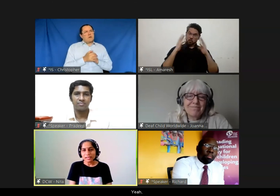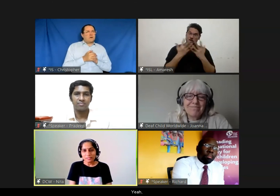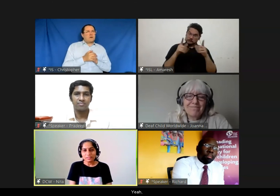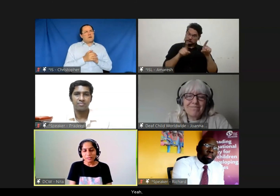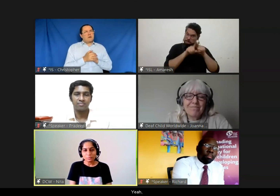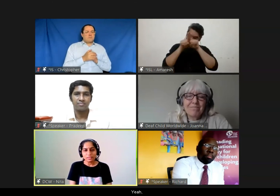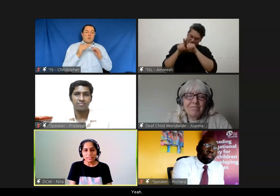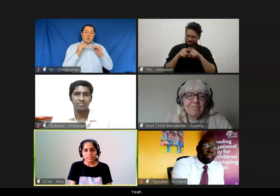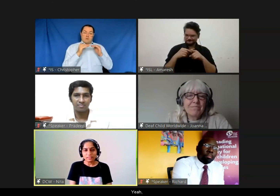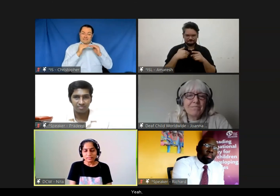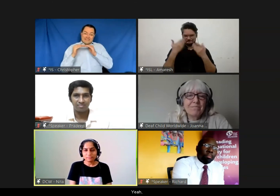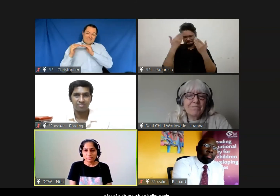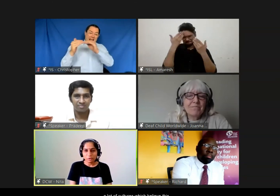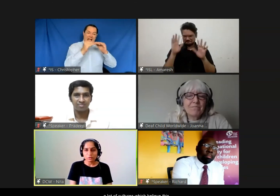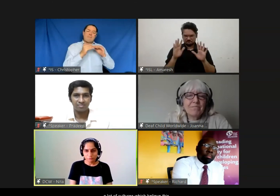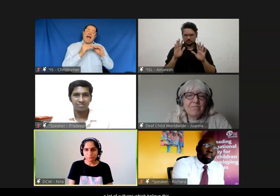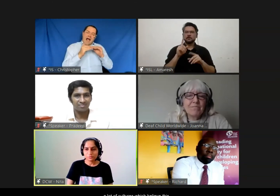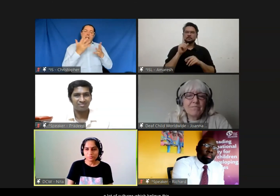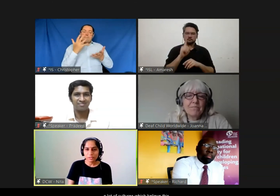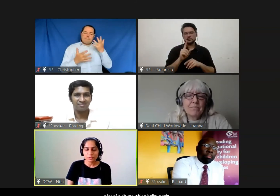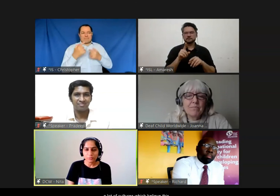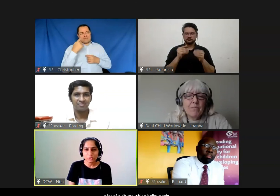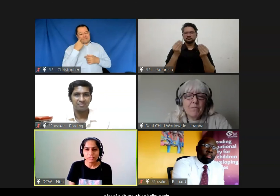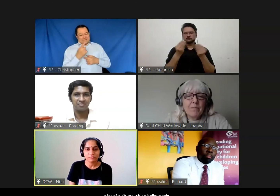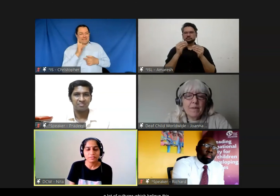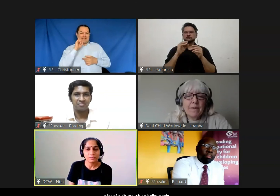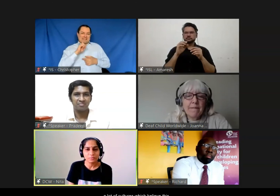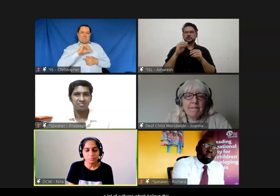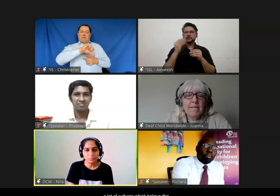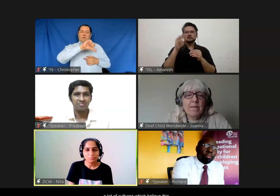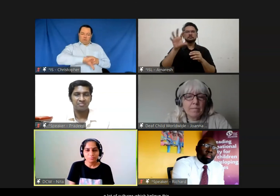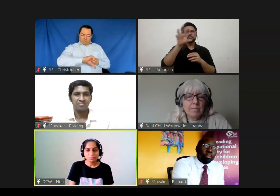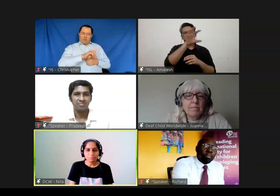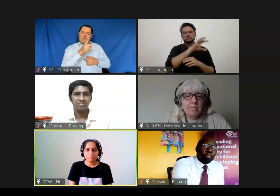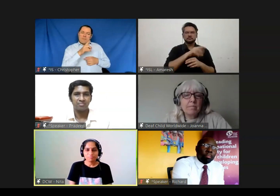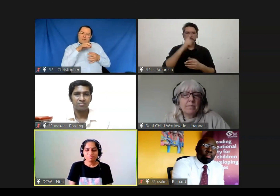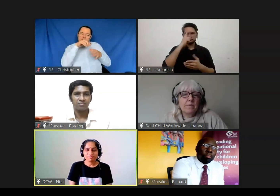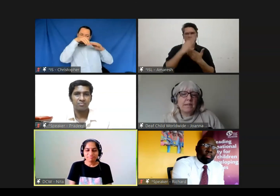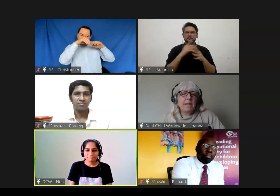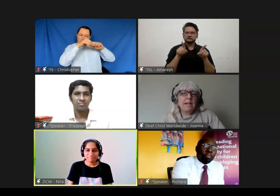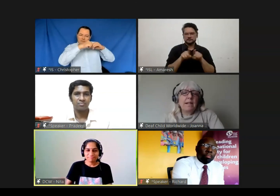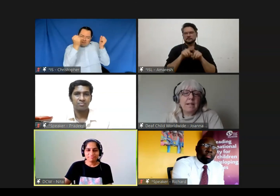Yeah, but I do believe that there are a lot of cultures which believe this.